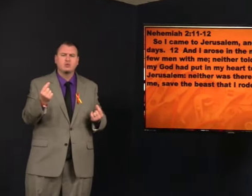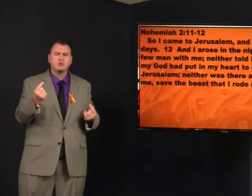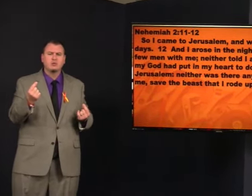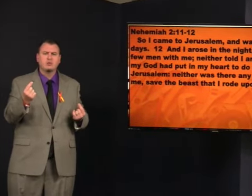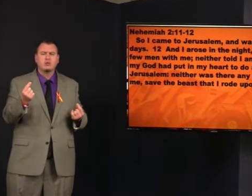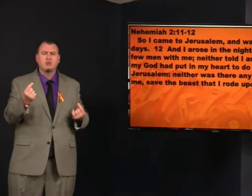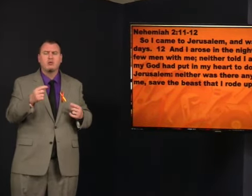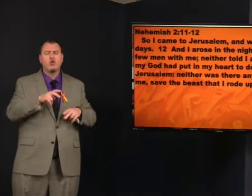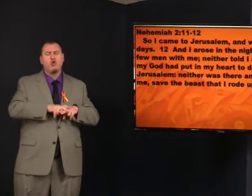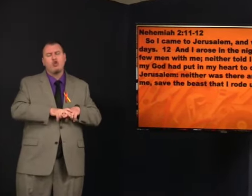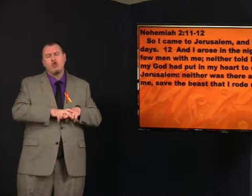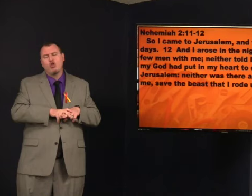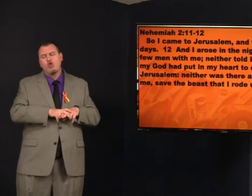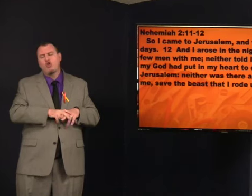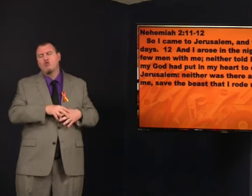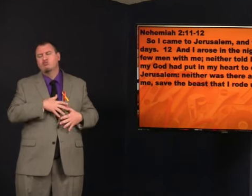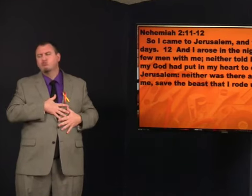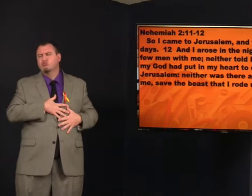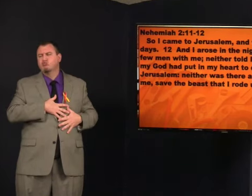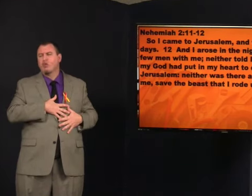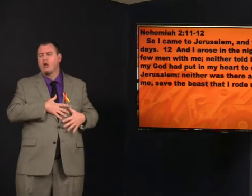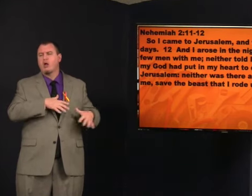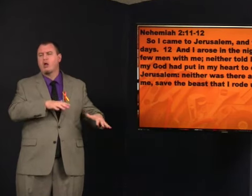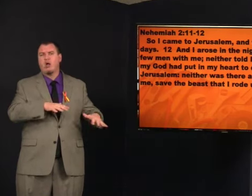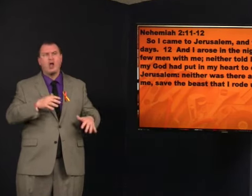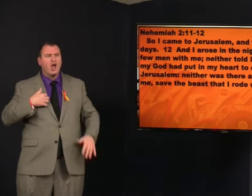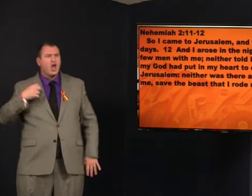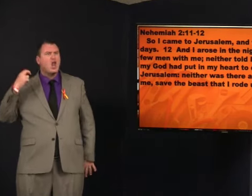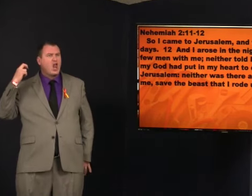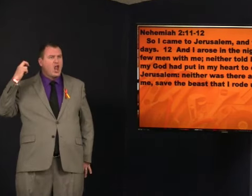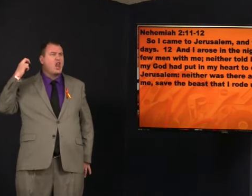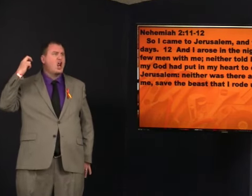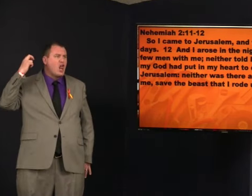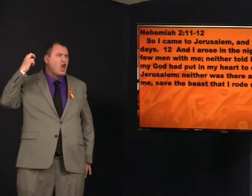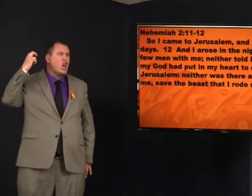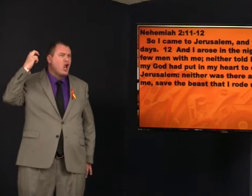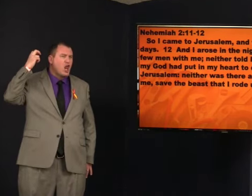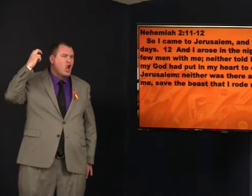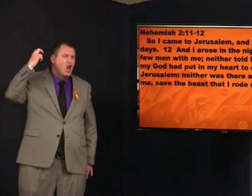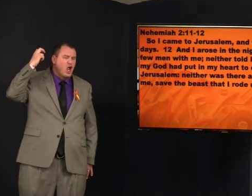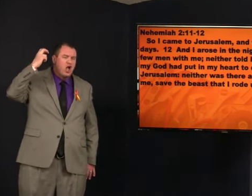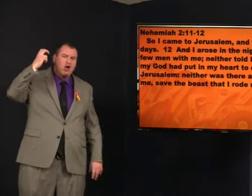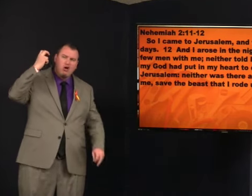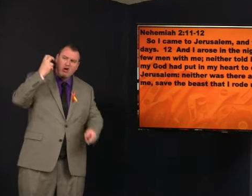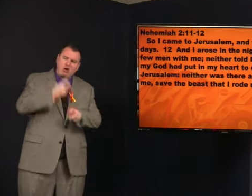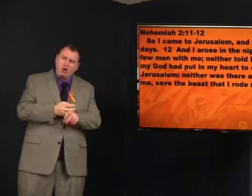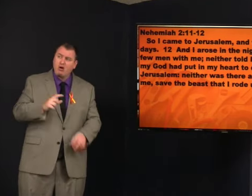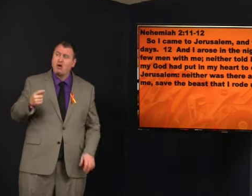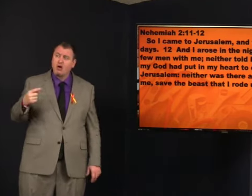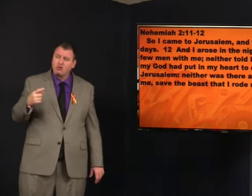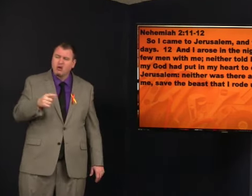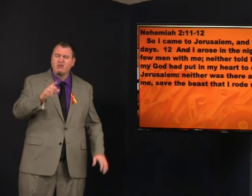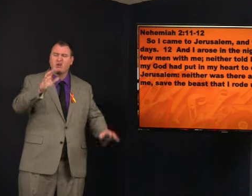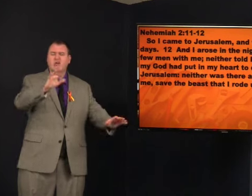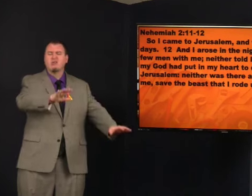Nehemiah came to Jerusalem and was there 3 days. He had traveled